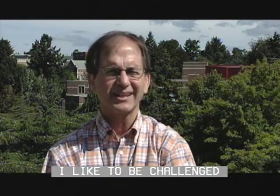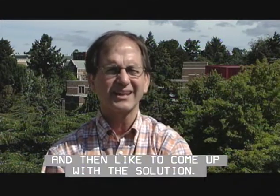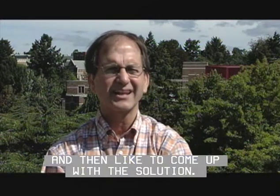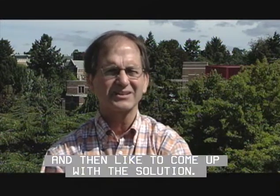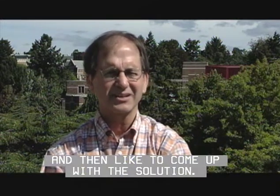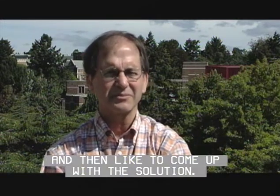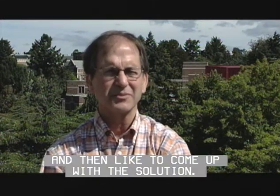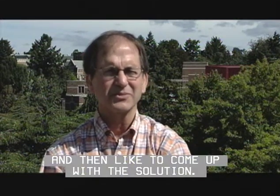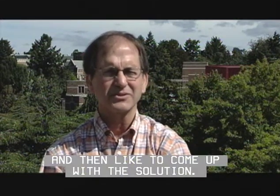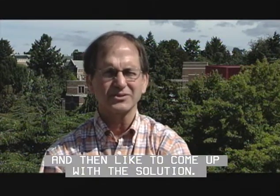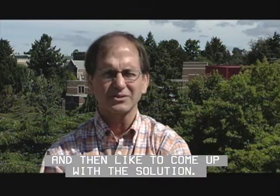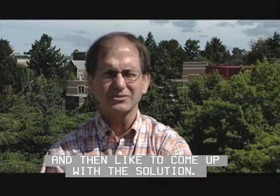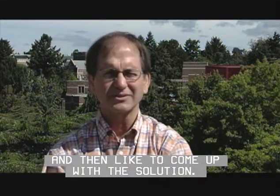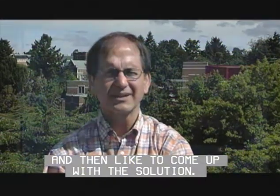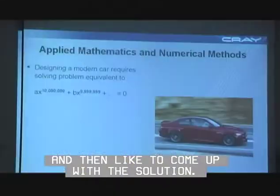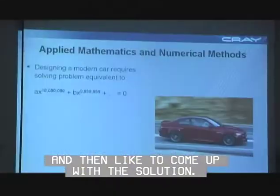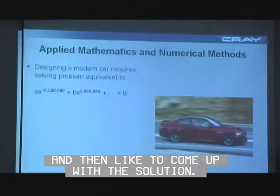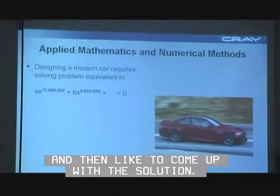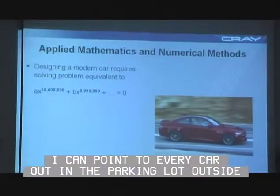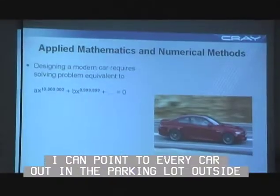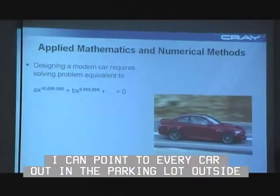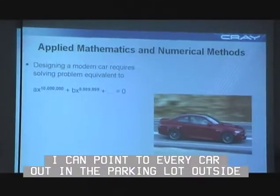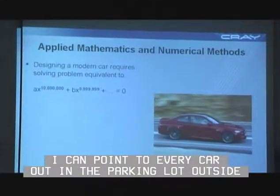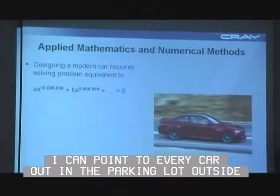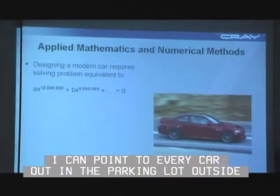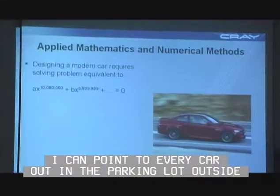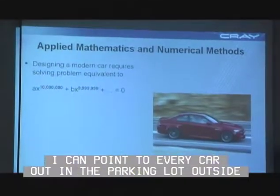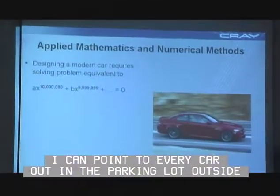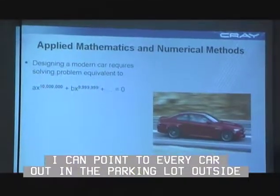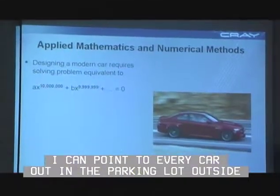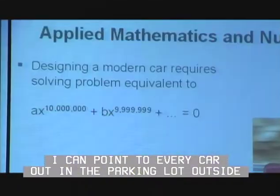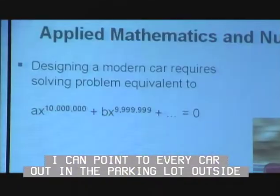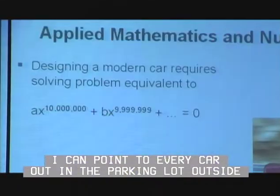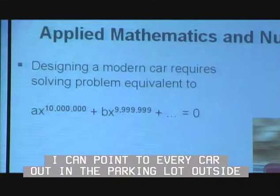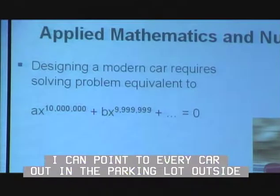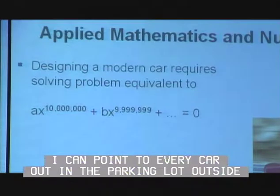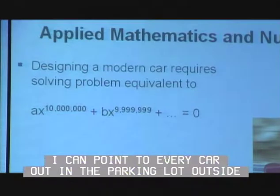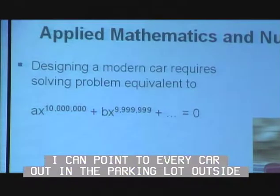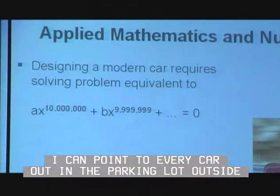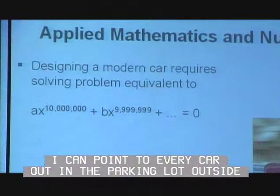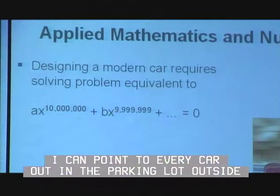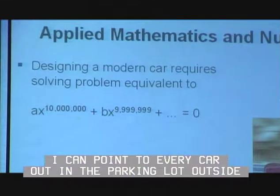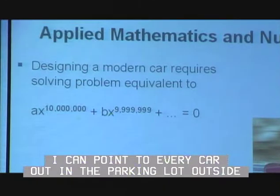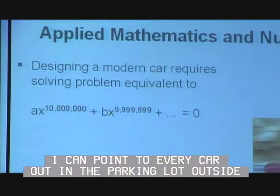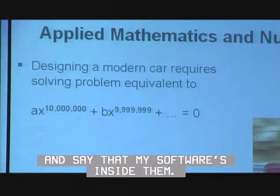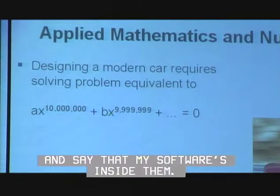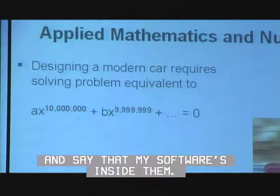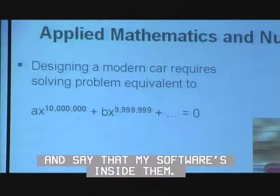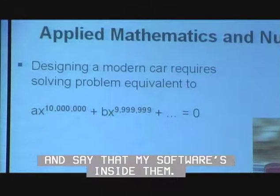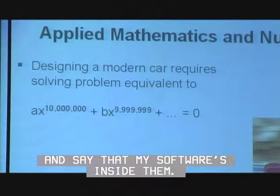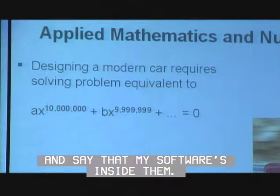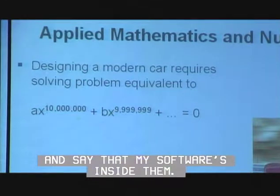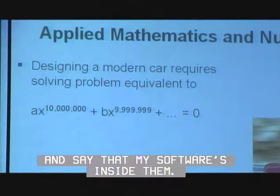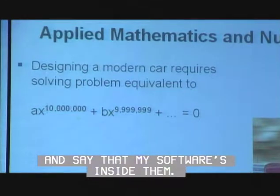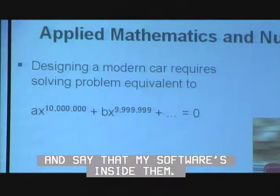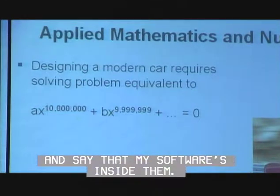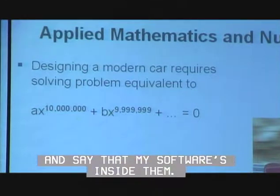then like to come up with a solution. I can point to every car out in the parking lot and outside and say that my software is inside